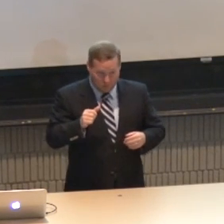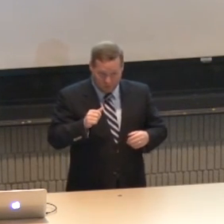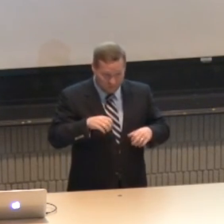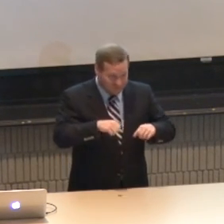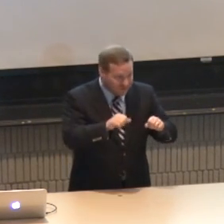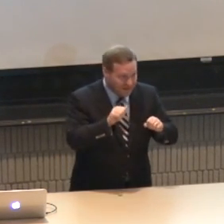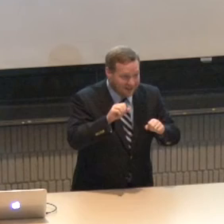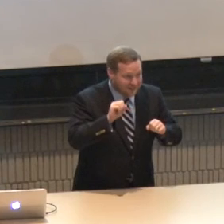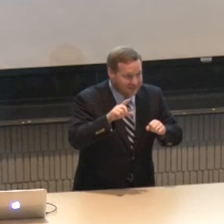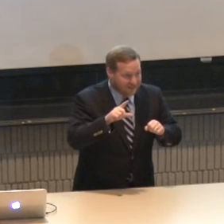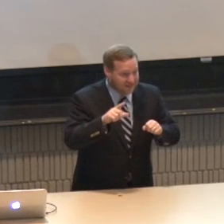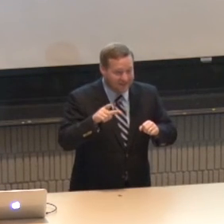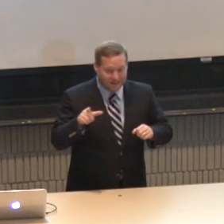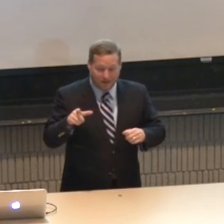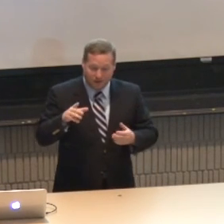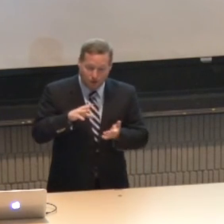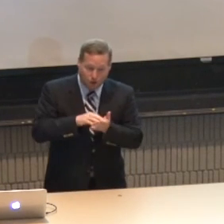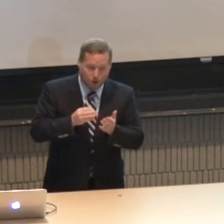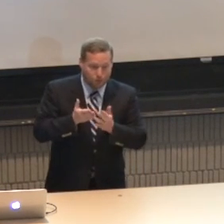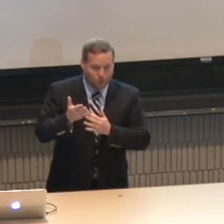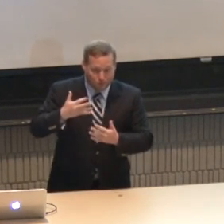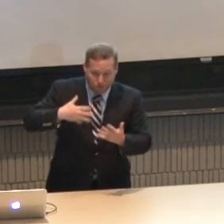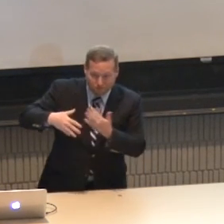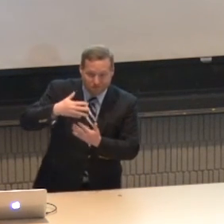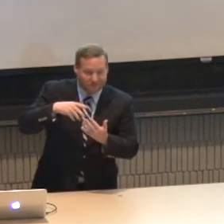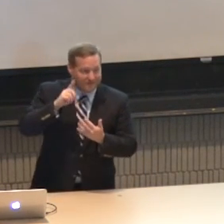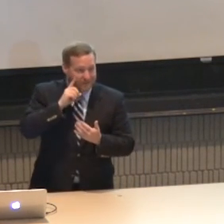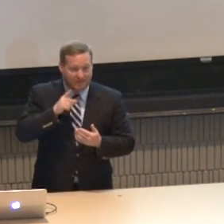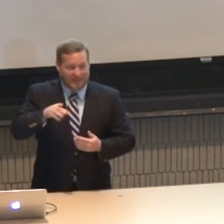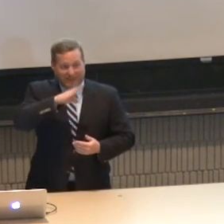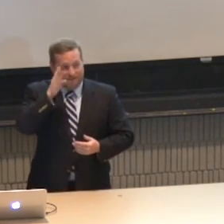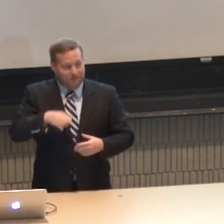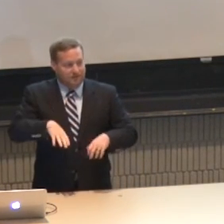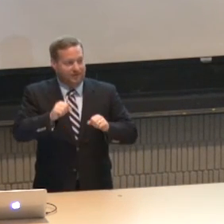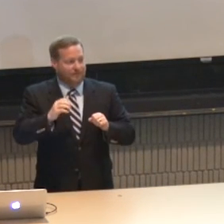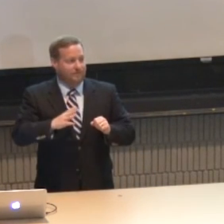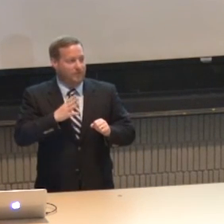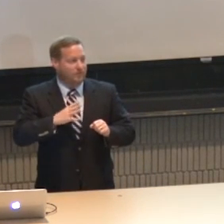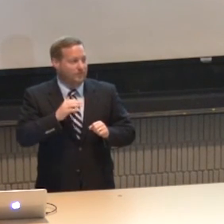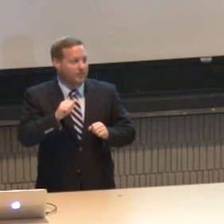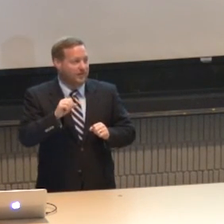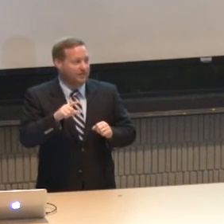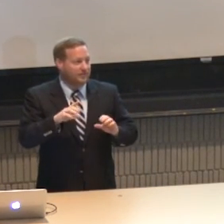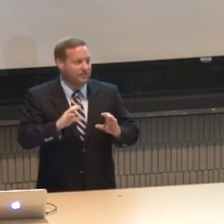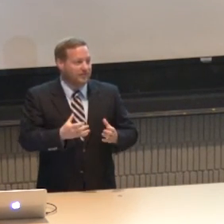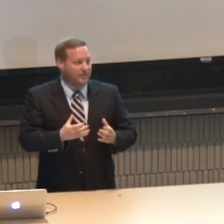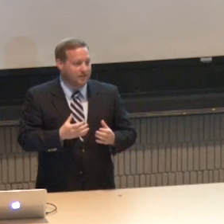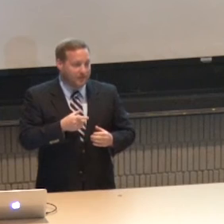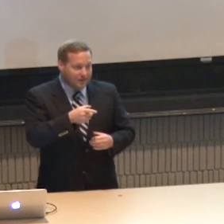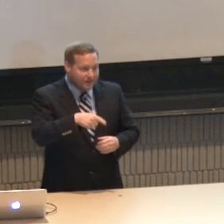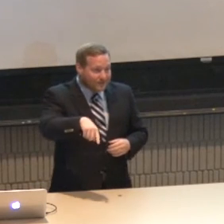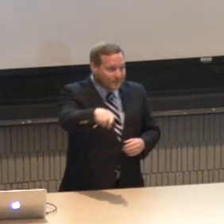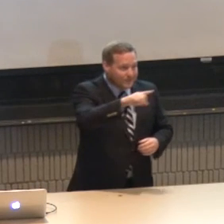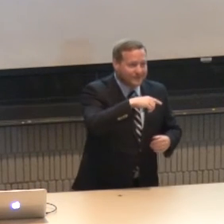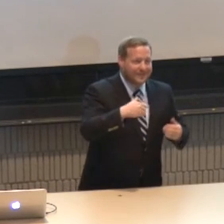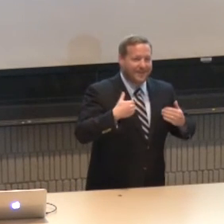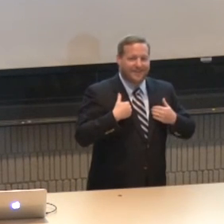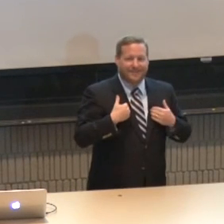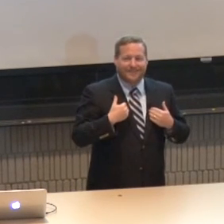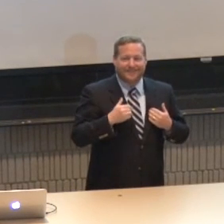You know, oftentimes deaf folks don't have ASL classes like you do, right? They've learned it on the fly, but they